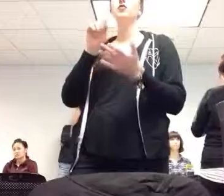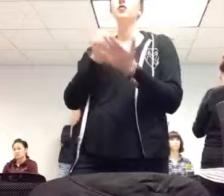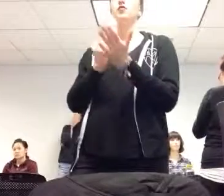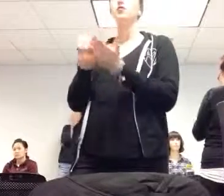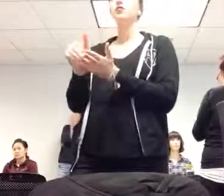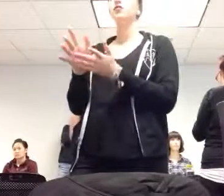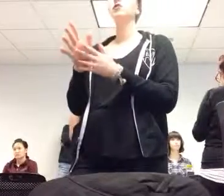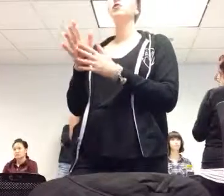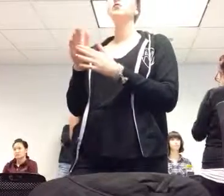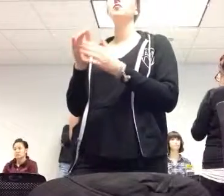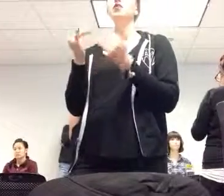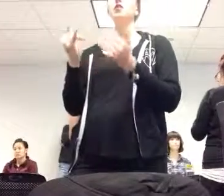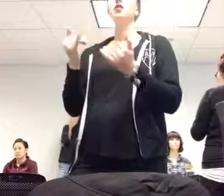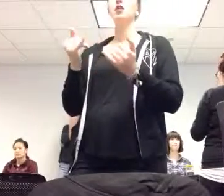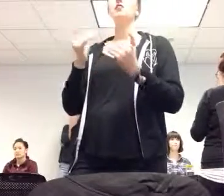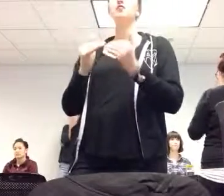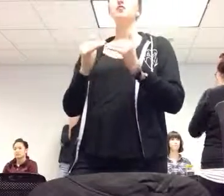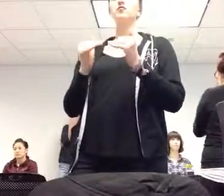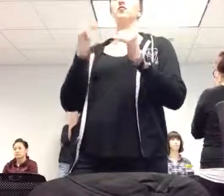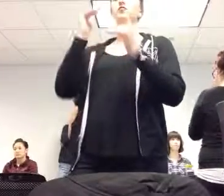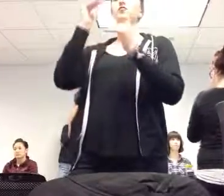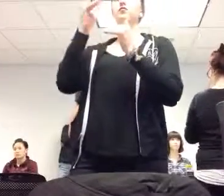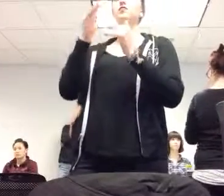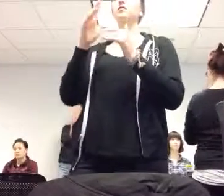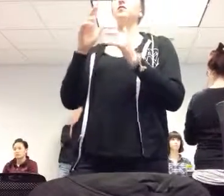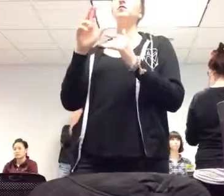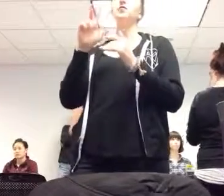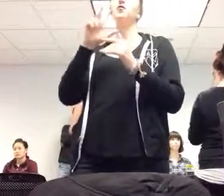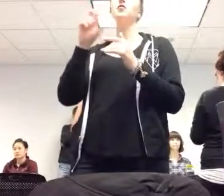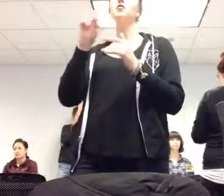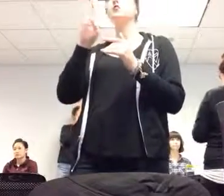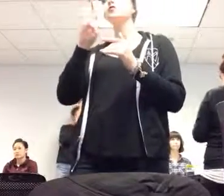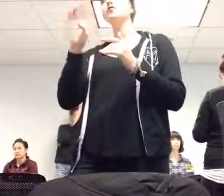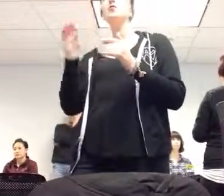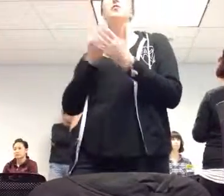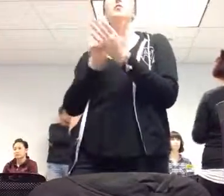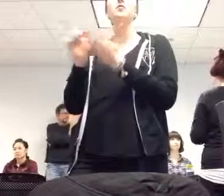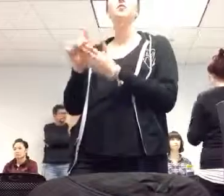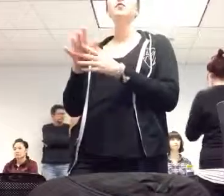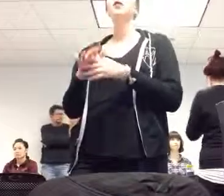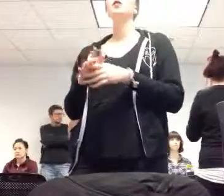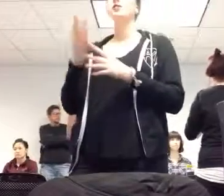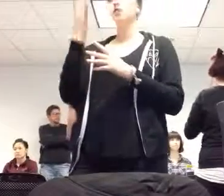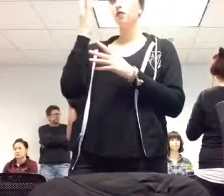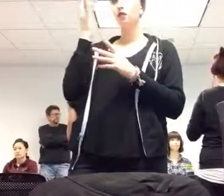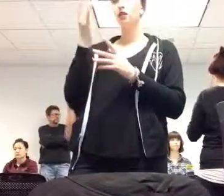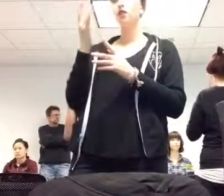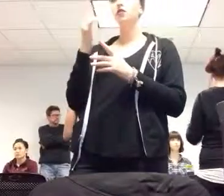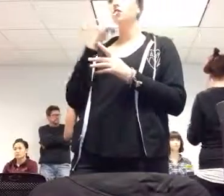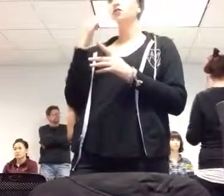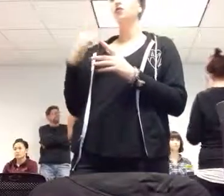ago that the Soviets lied about the number of people died during World War II. Some people in the United States said